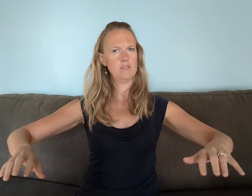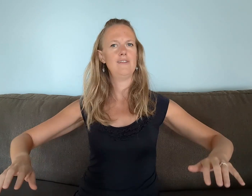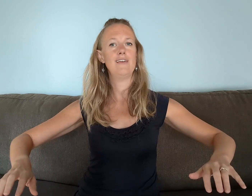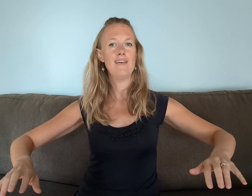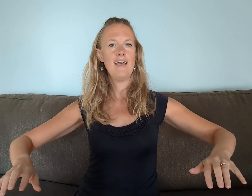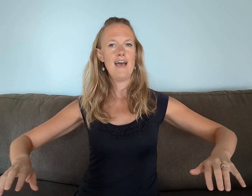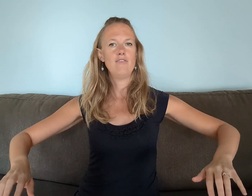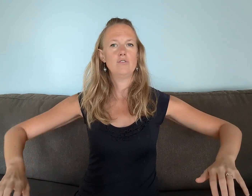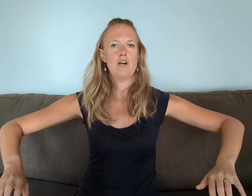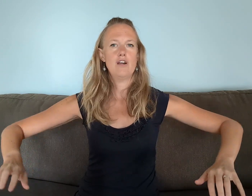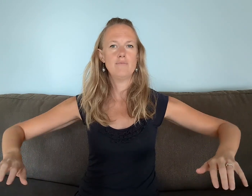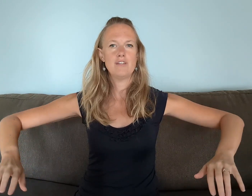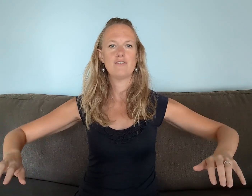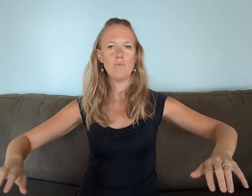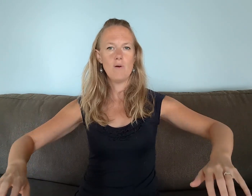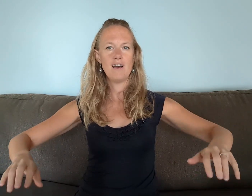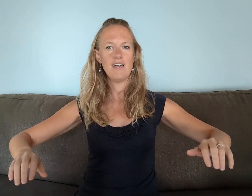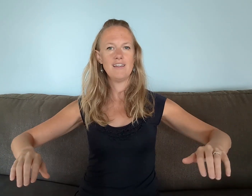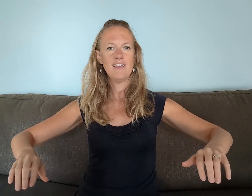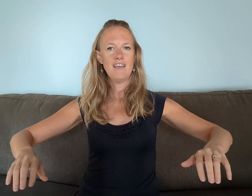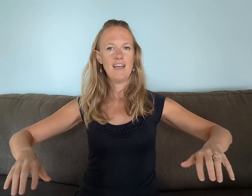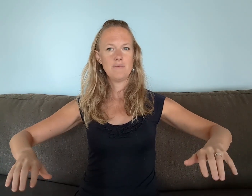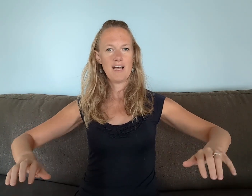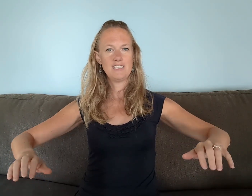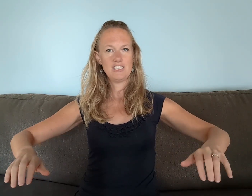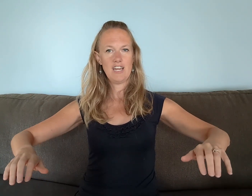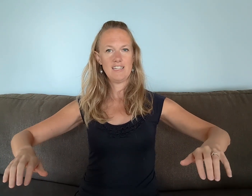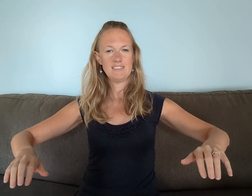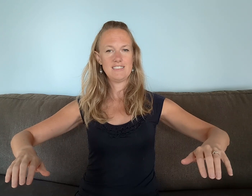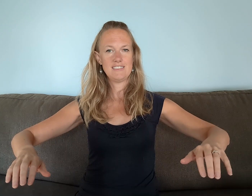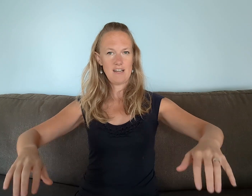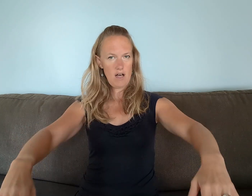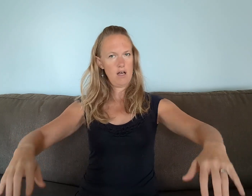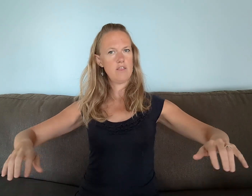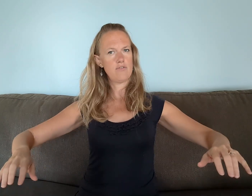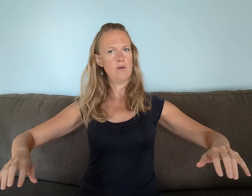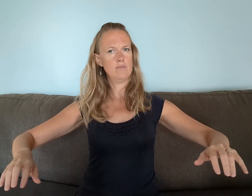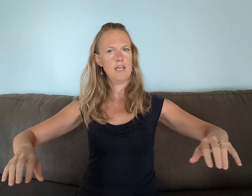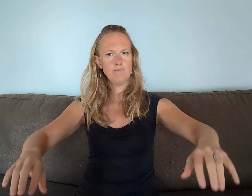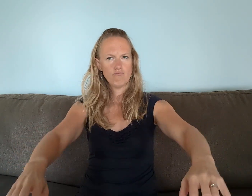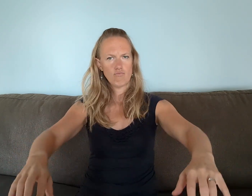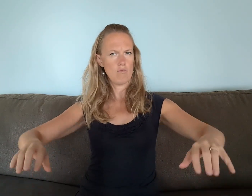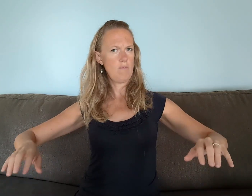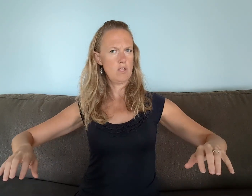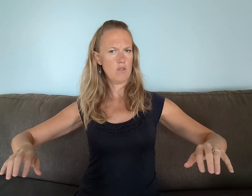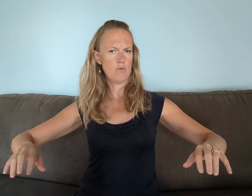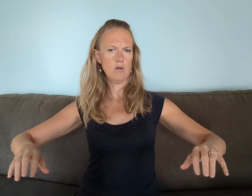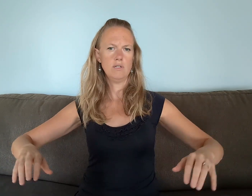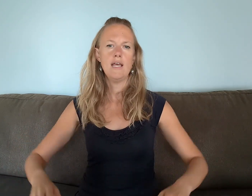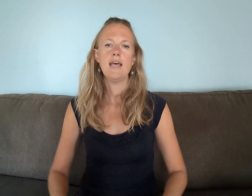like have those arms nice and wide and imagine your hands just on the throne, okay? I'm on the throne. And